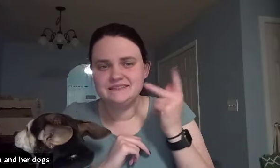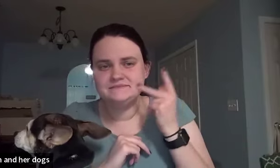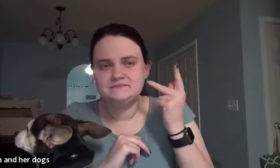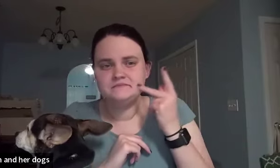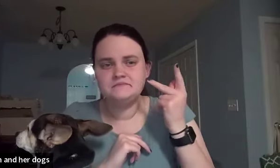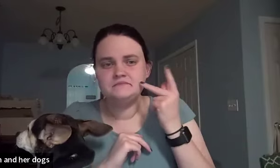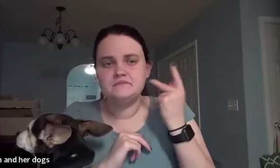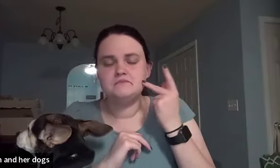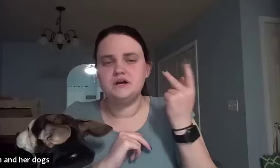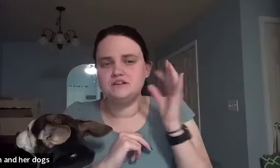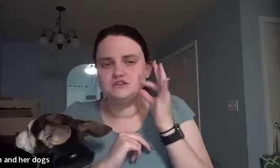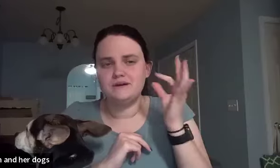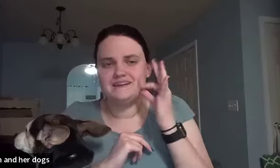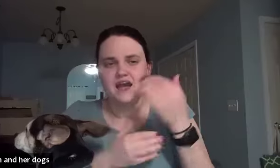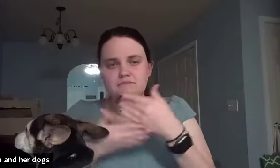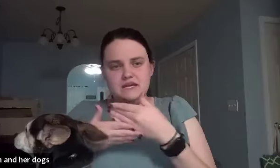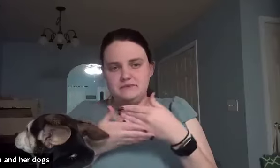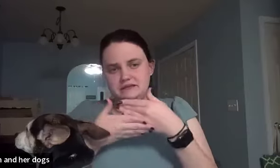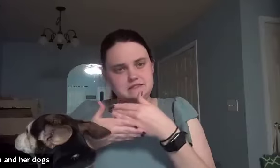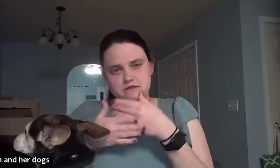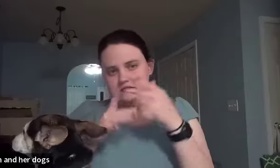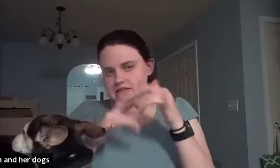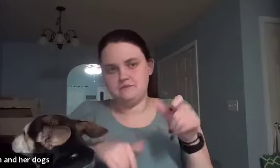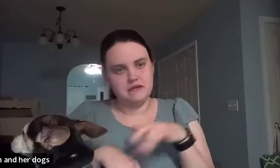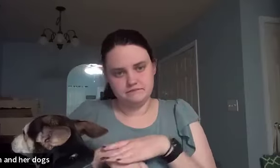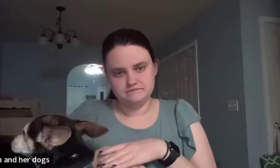kitten, but also going cat, baby is still the same thing.